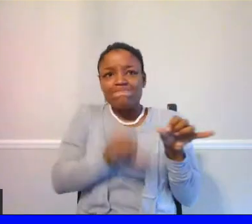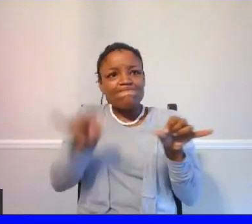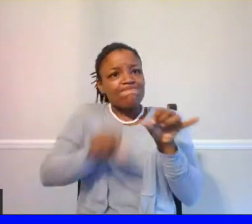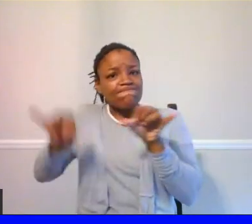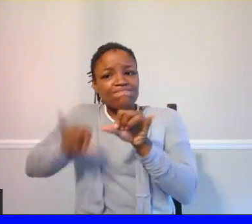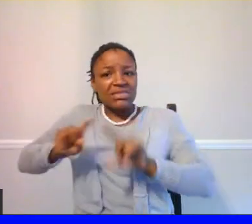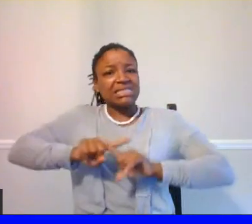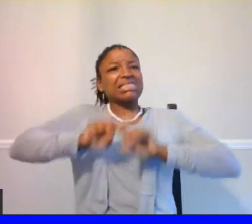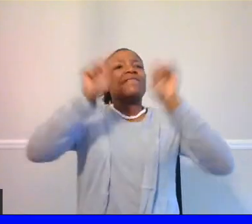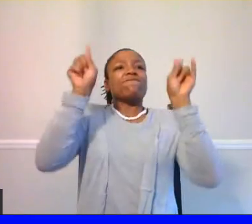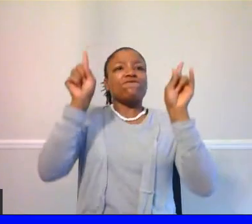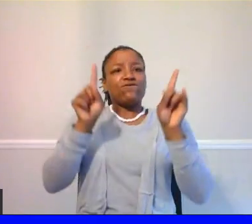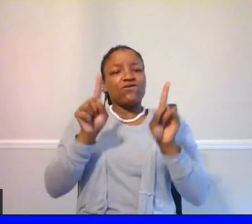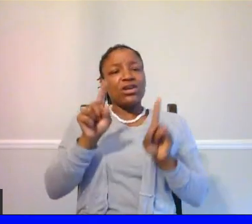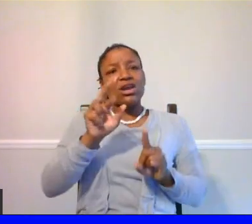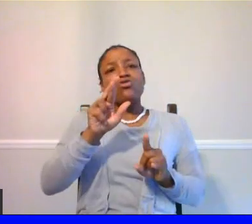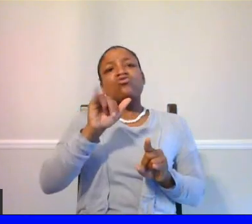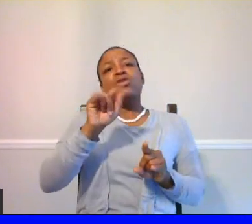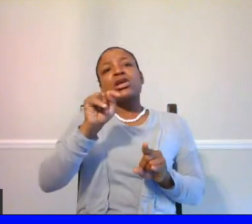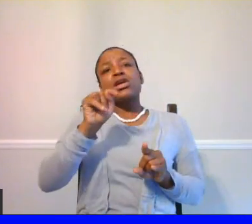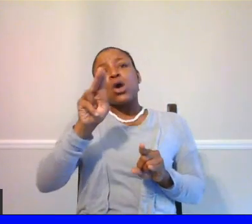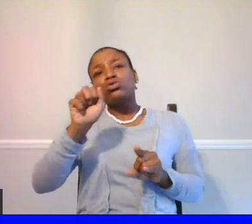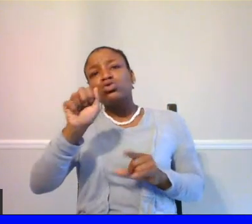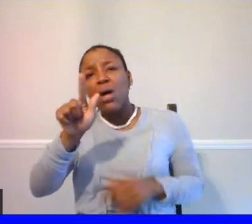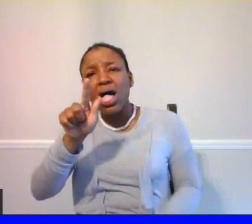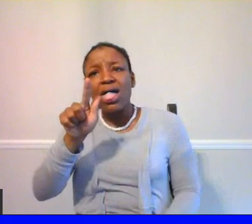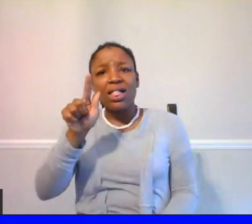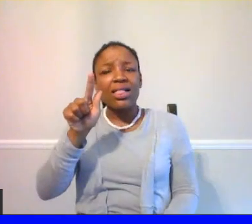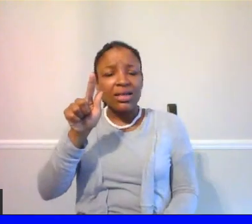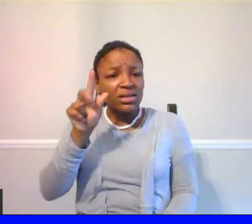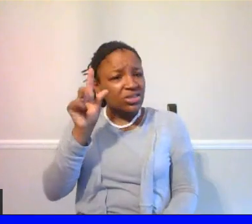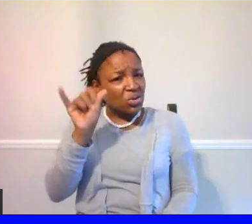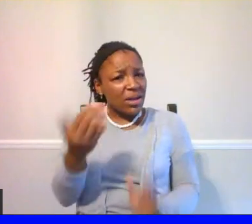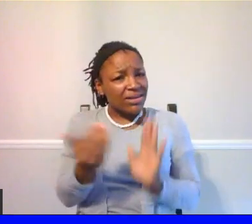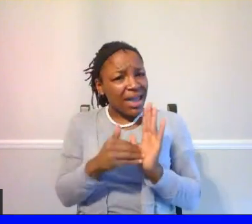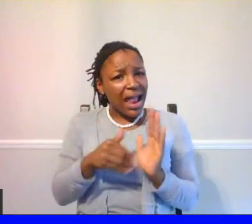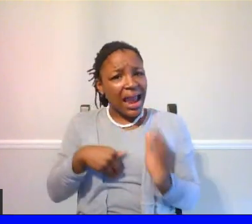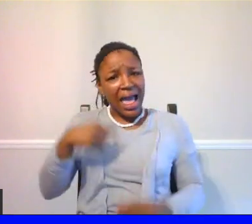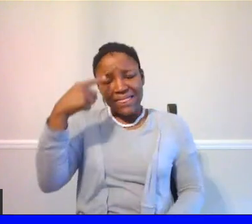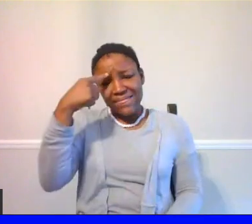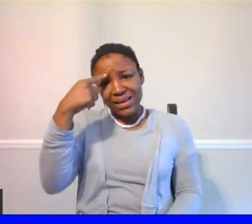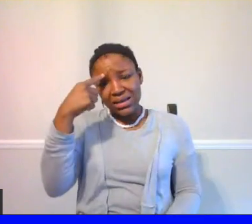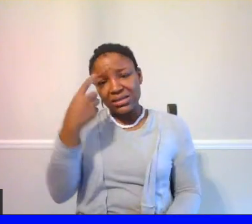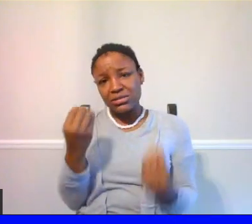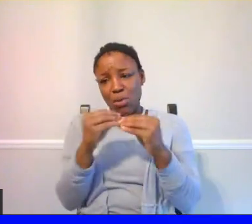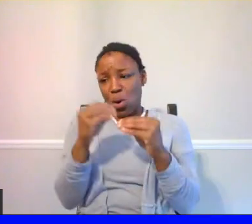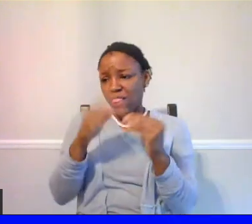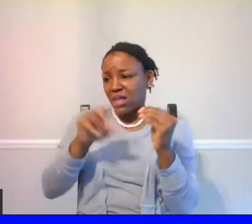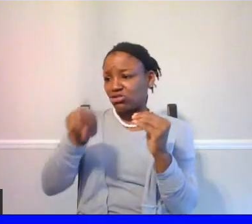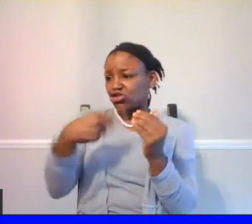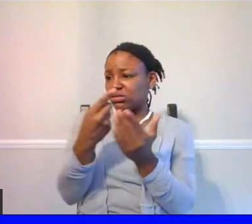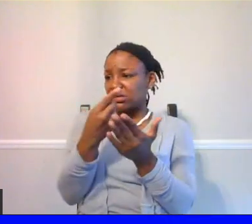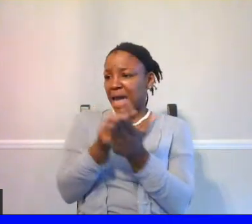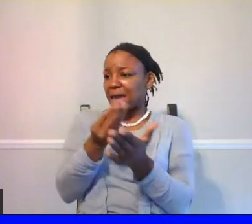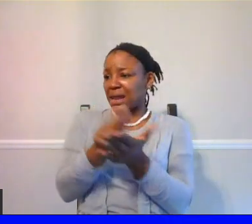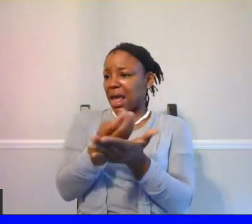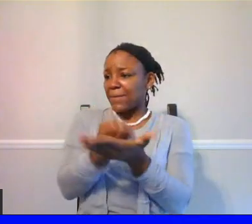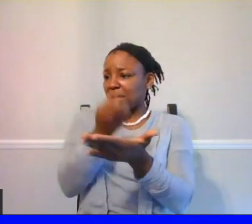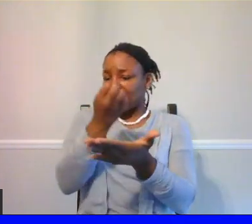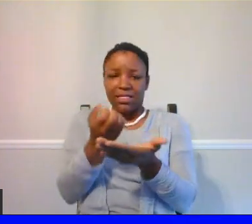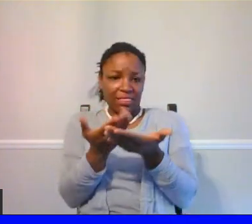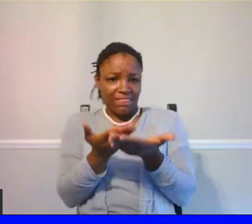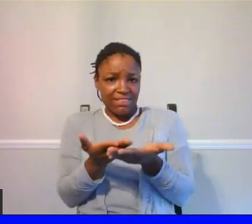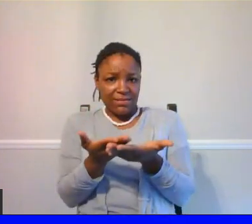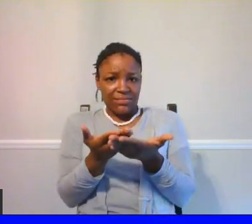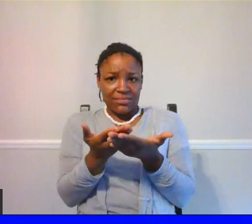So again, I think the, you know, I think it's more than an economic lens, which has kind of led us to